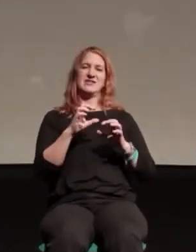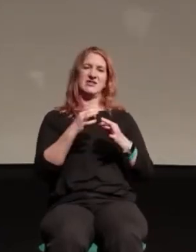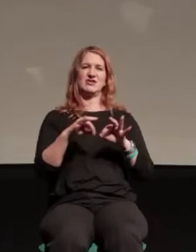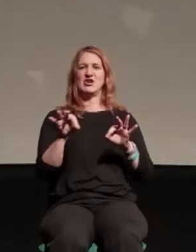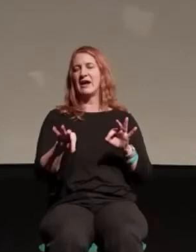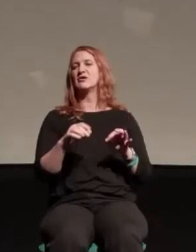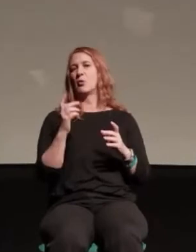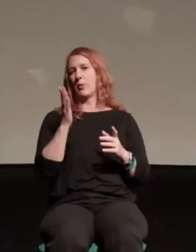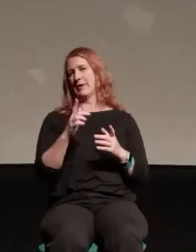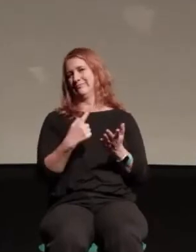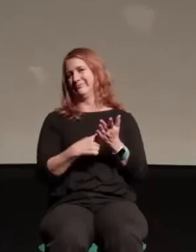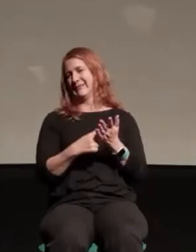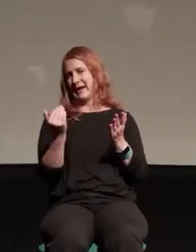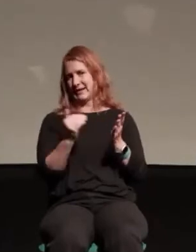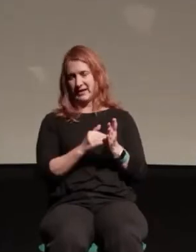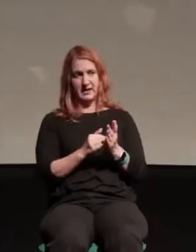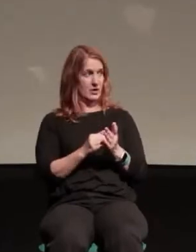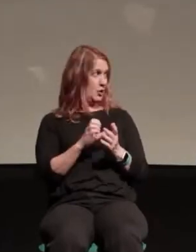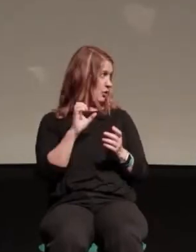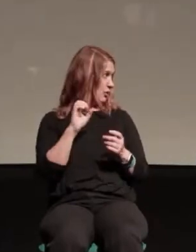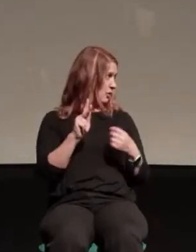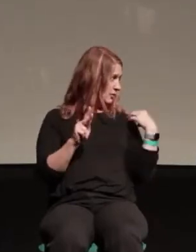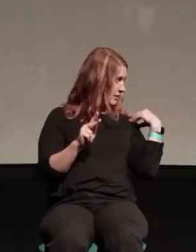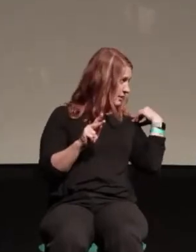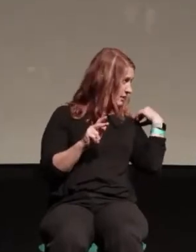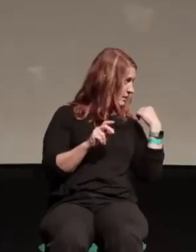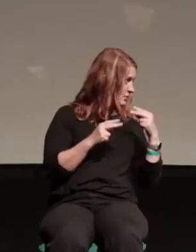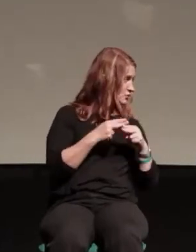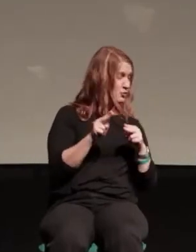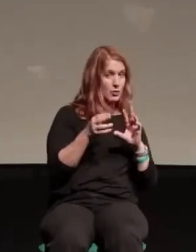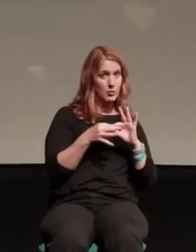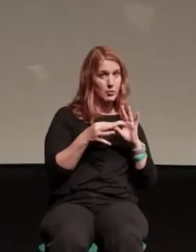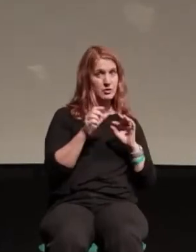again. Wendy or Louise, any last short words?